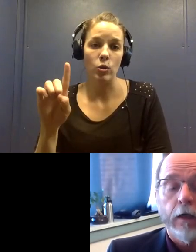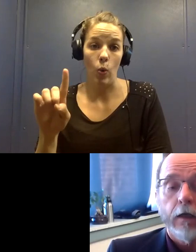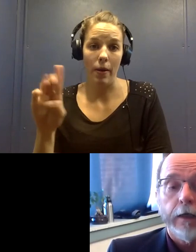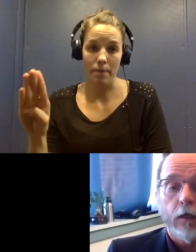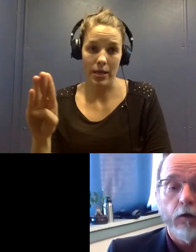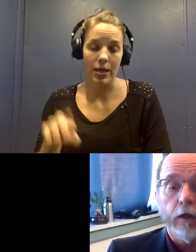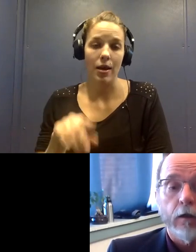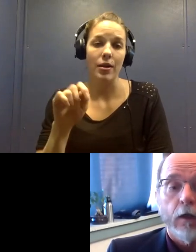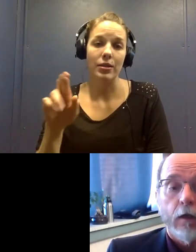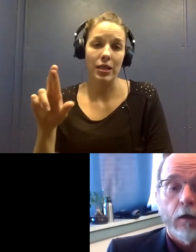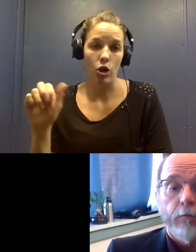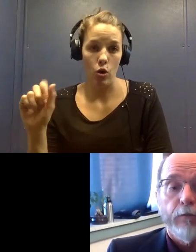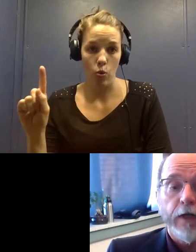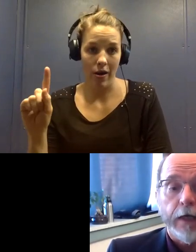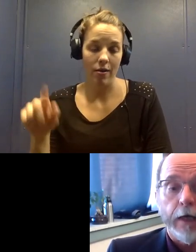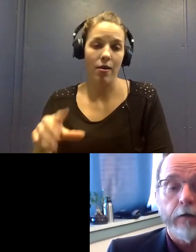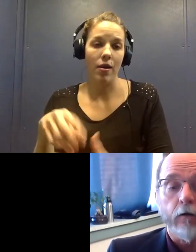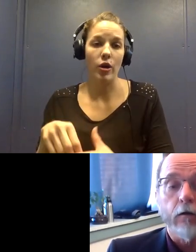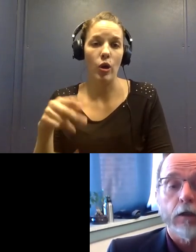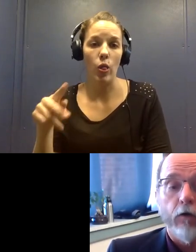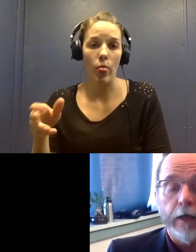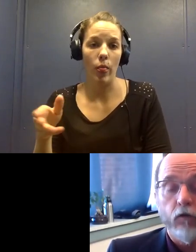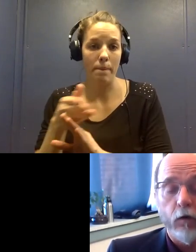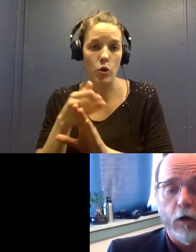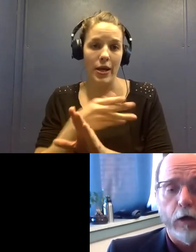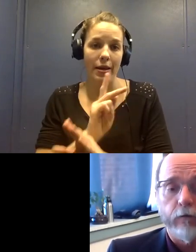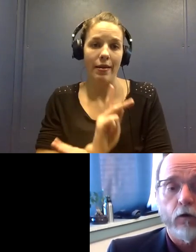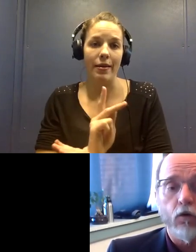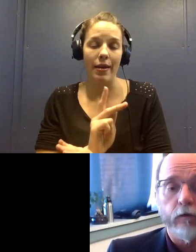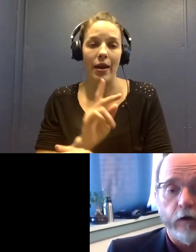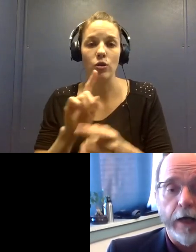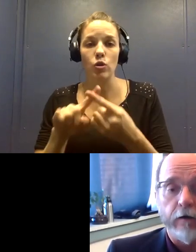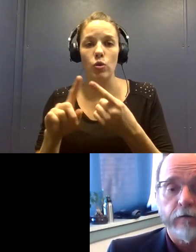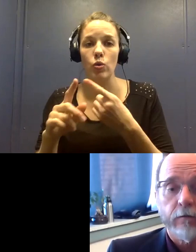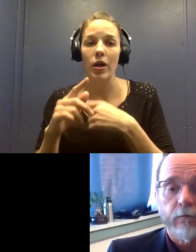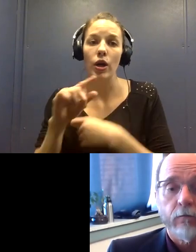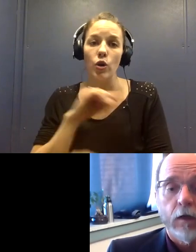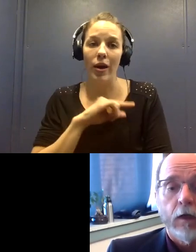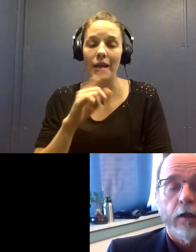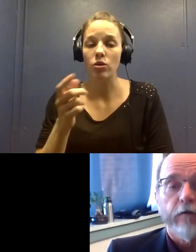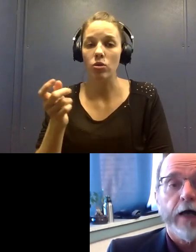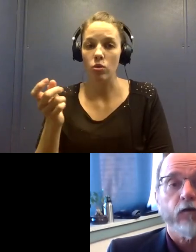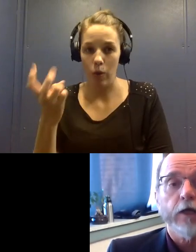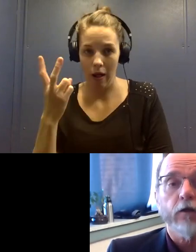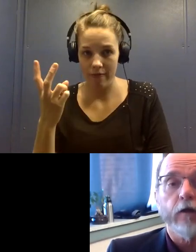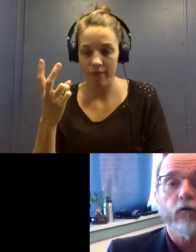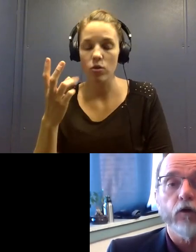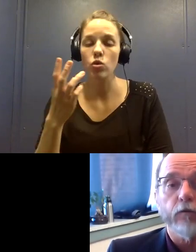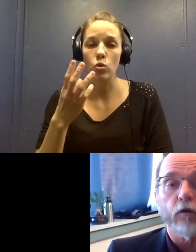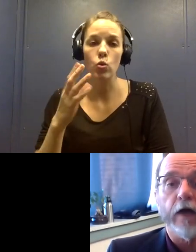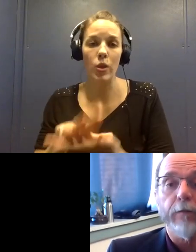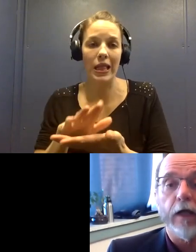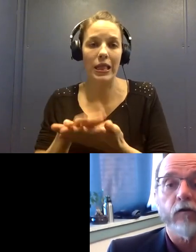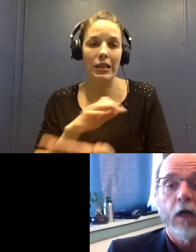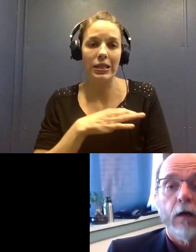1, including pre-K to grade 12 school staff. The vaccination of these groups